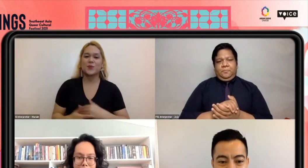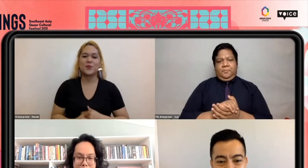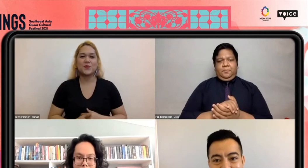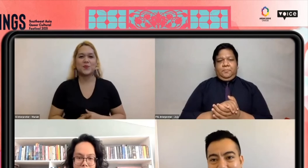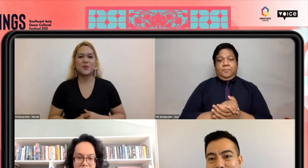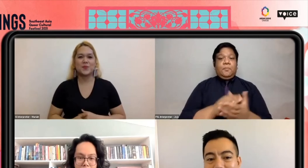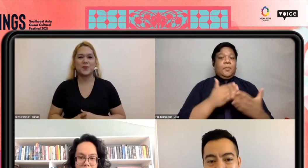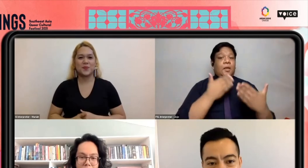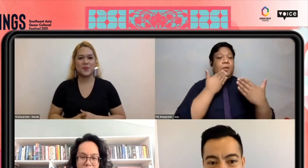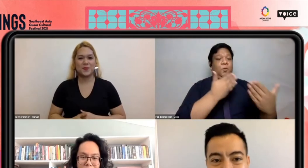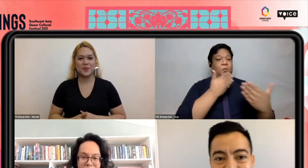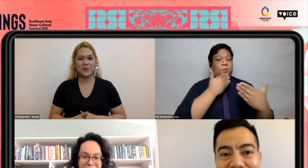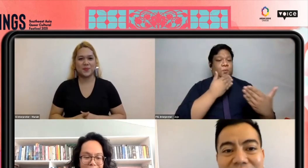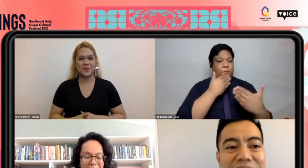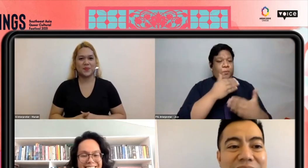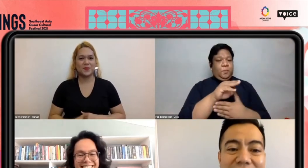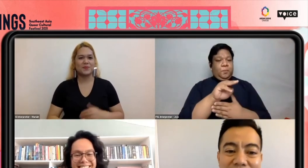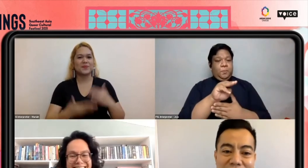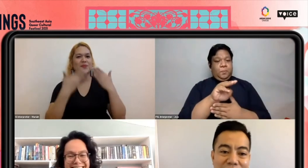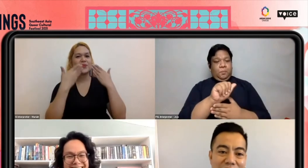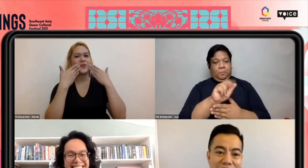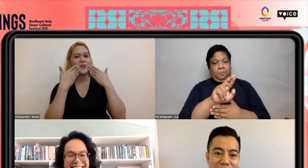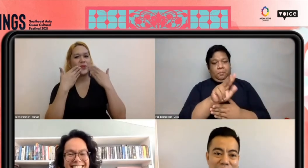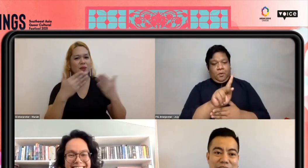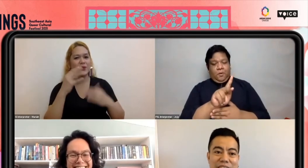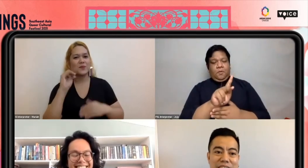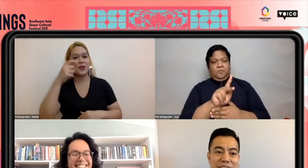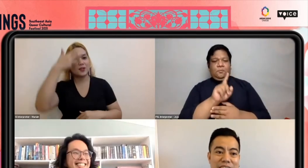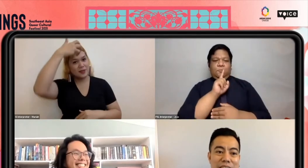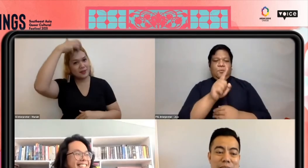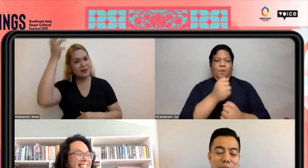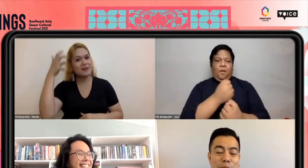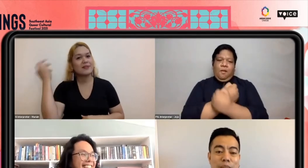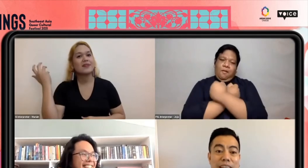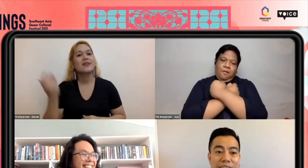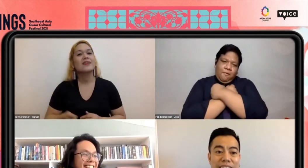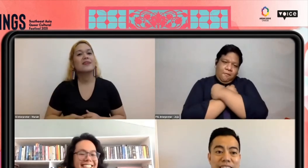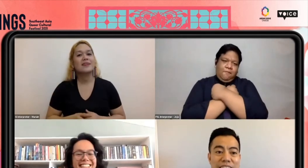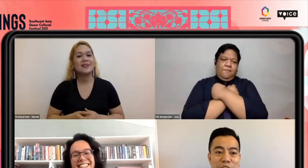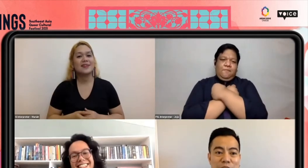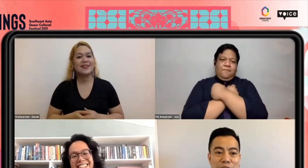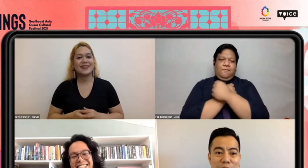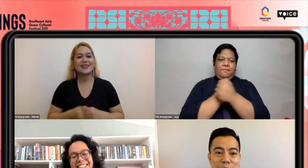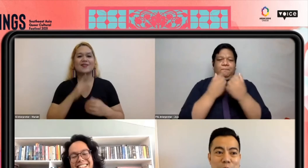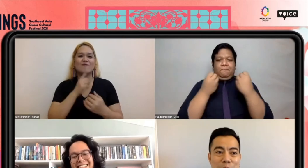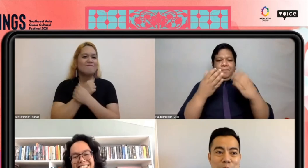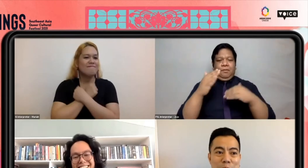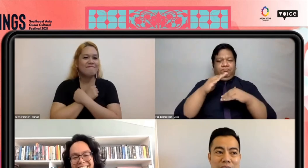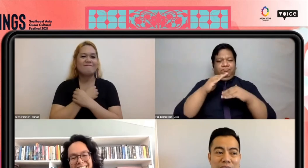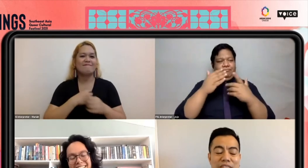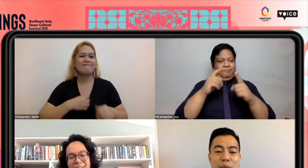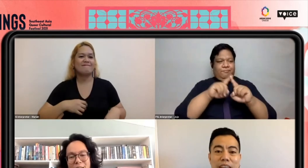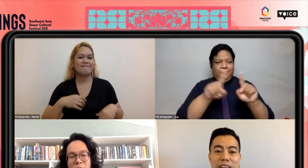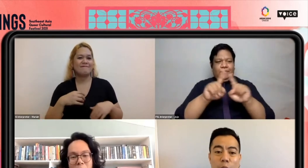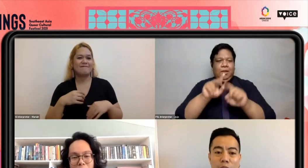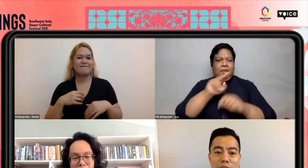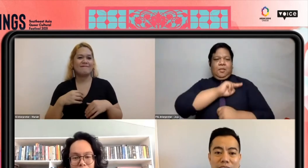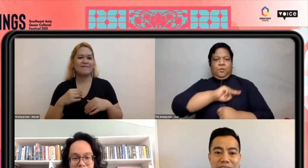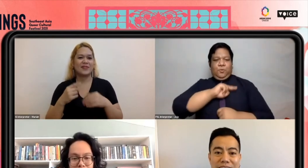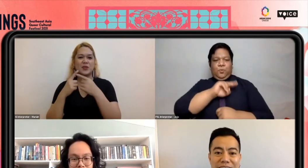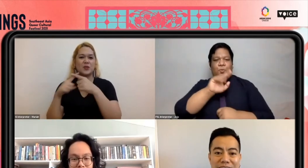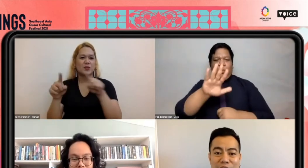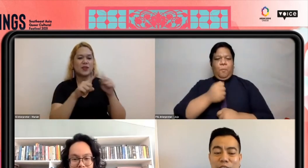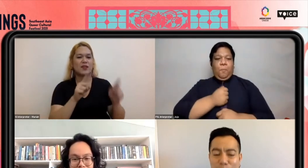Thank you so much, Mark. And I really love the multi-layered nature of your poem. And even when the